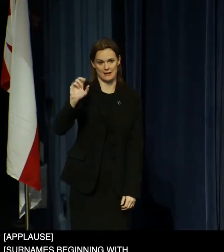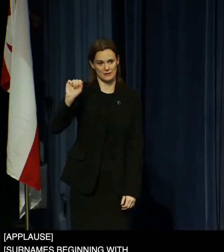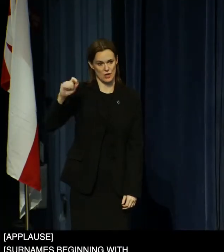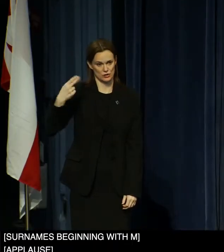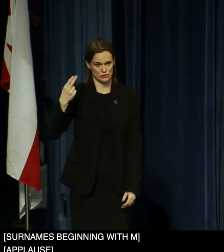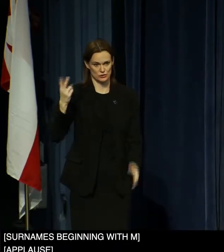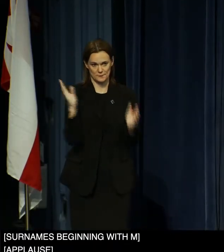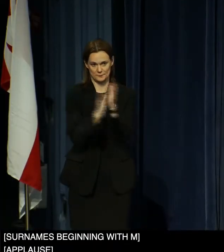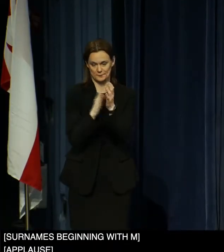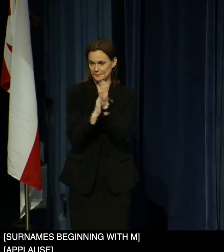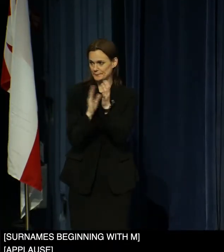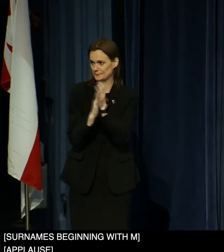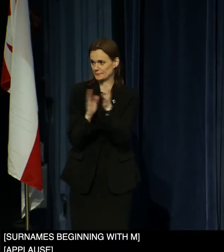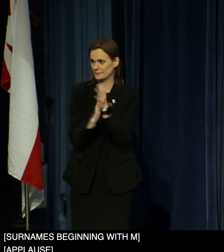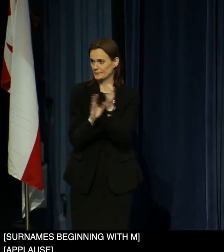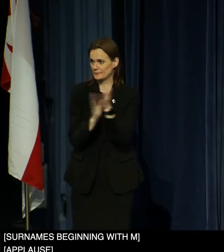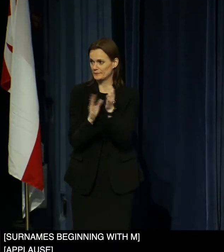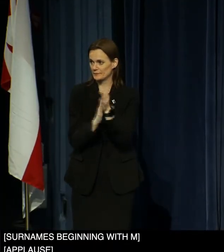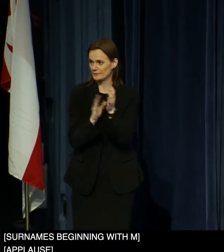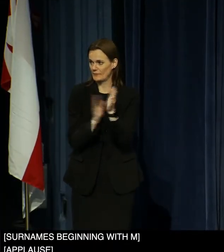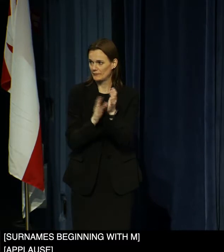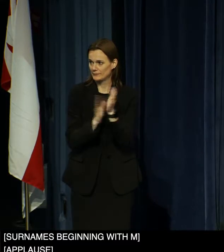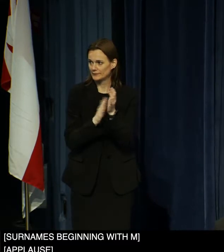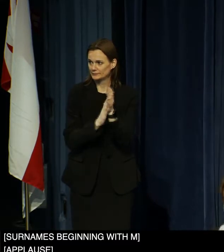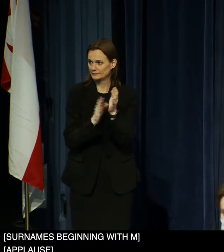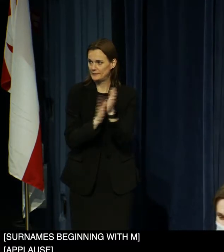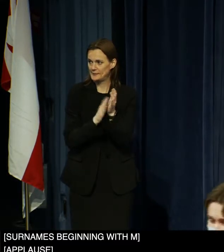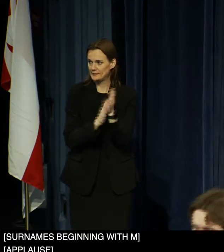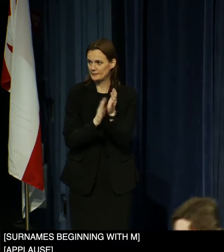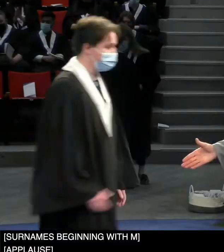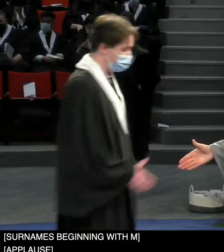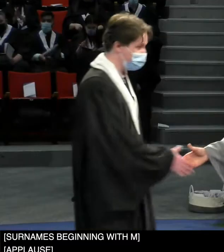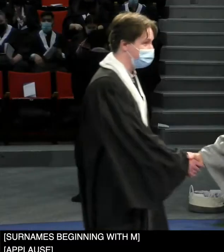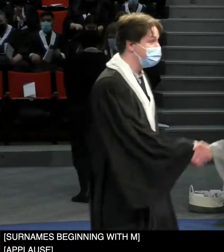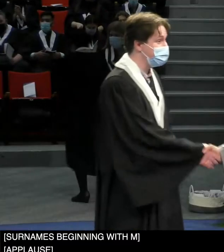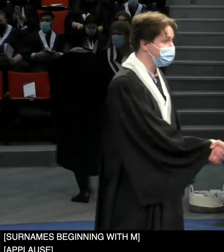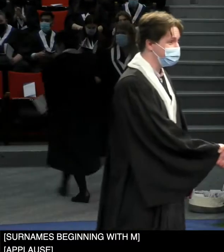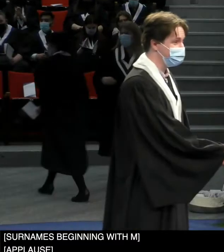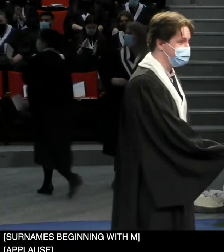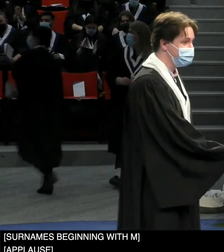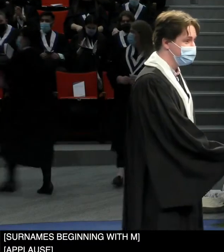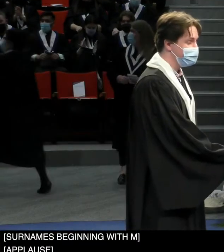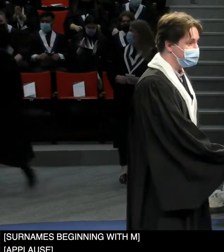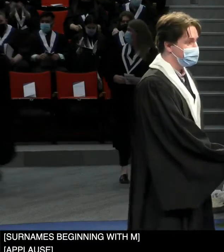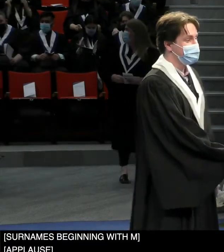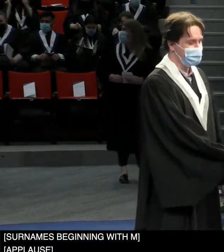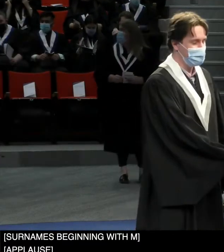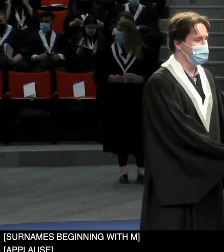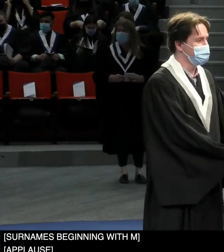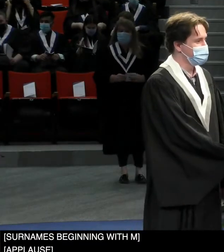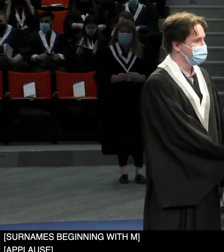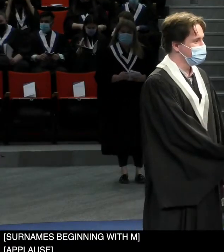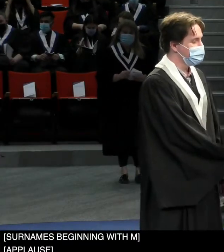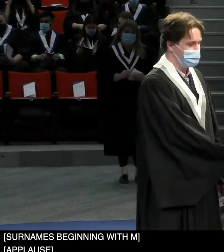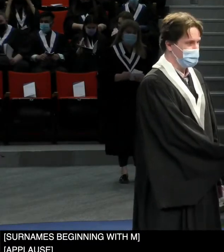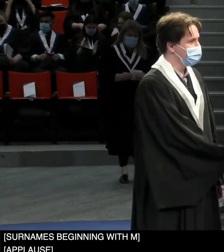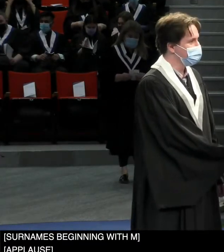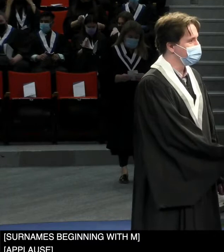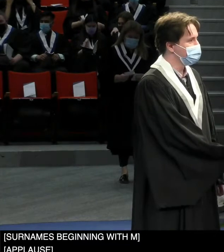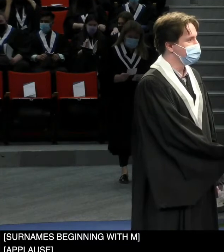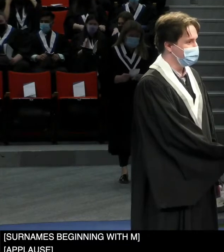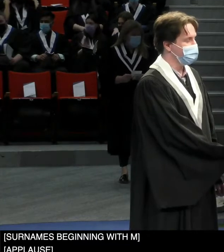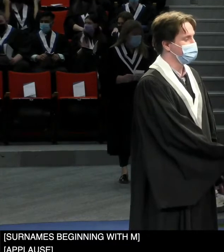the Nscc Honorary Diploma. An honorary diploma recognizes outstanding leadership and service to our